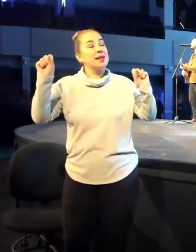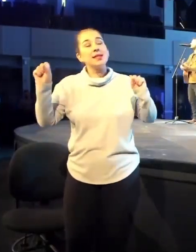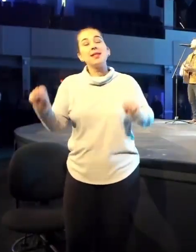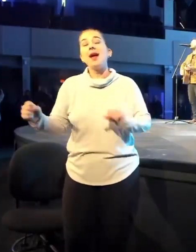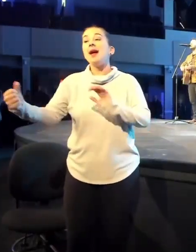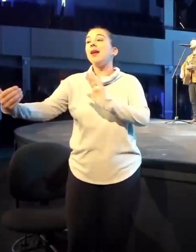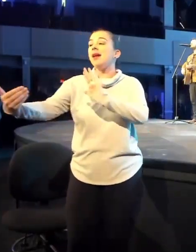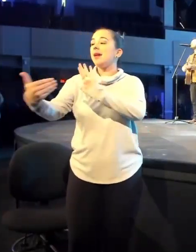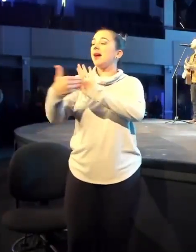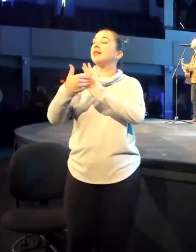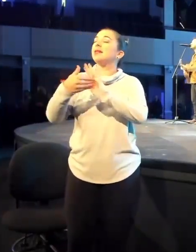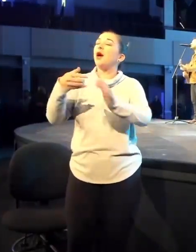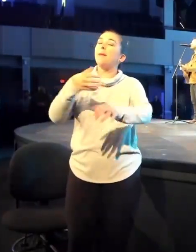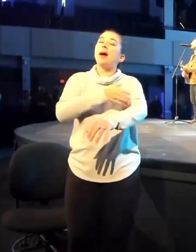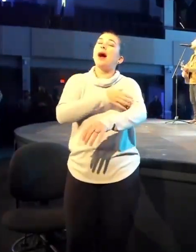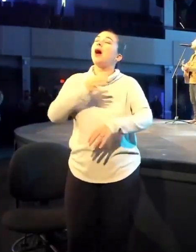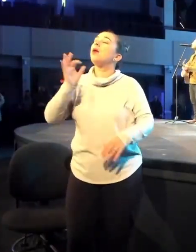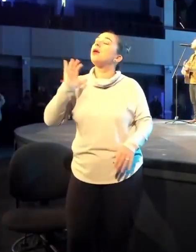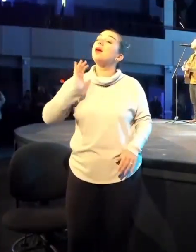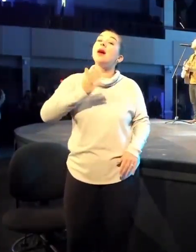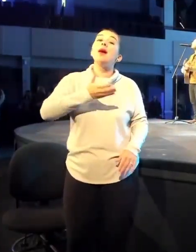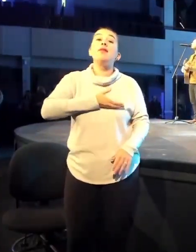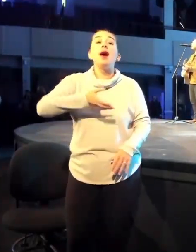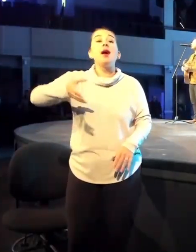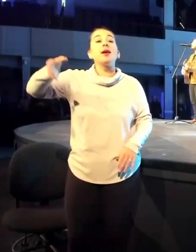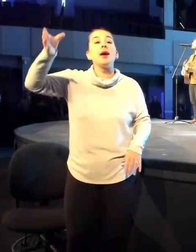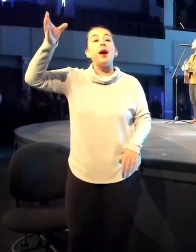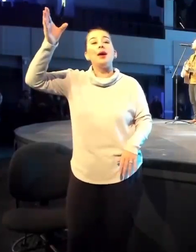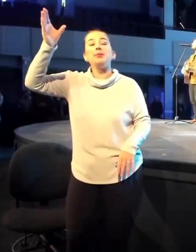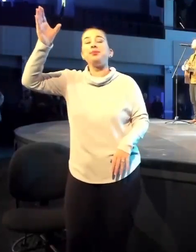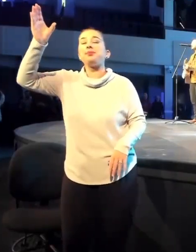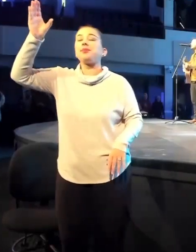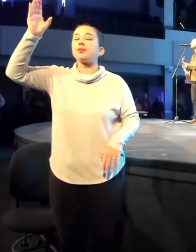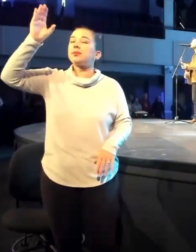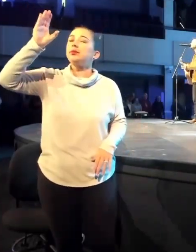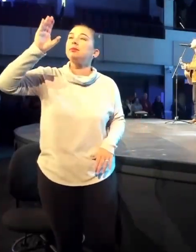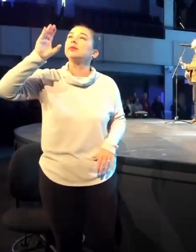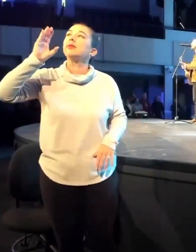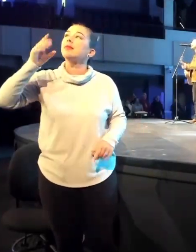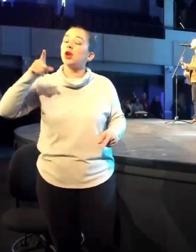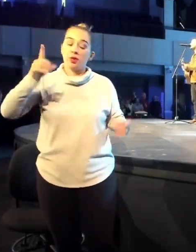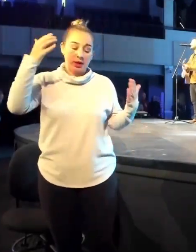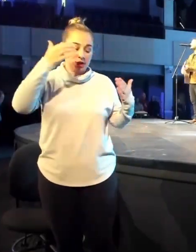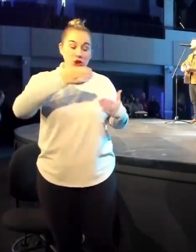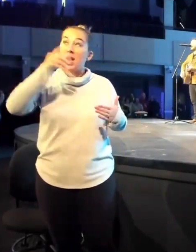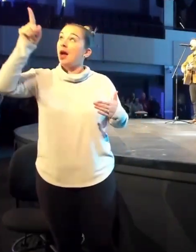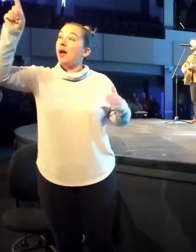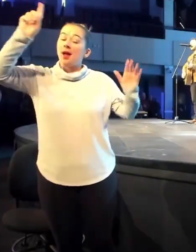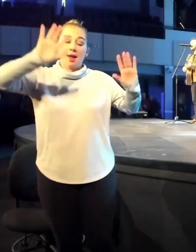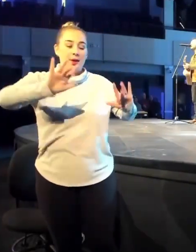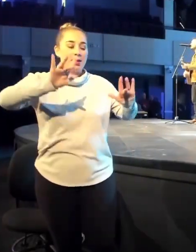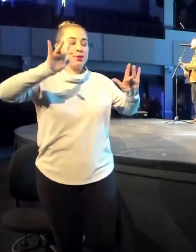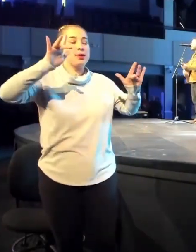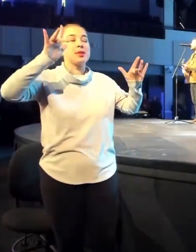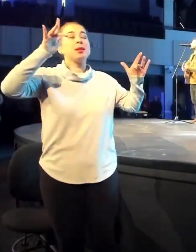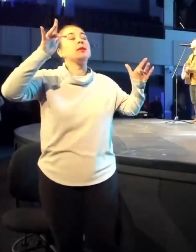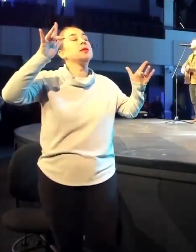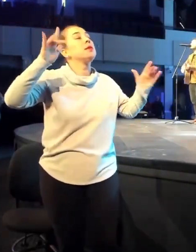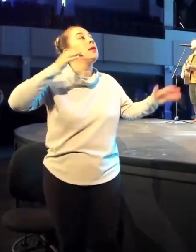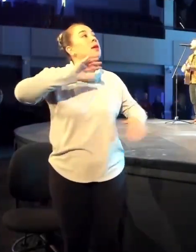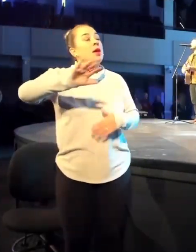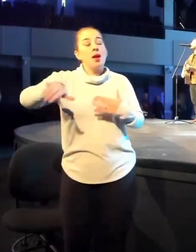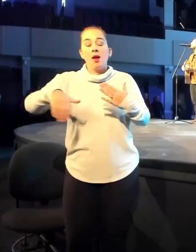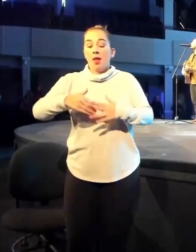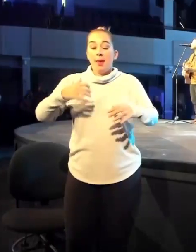Nothing can stand against the power of our God. You shine in the shadows,